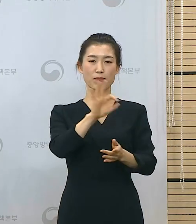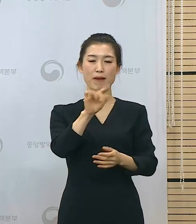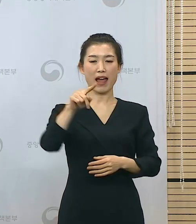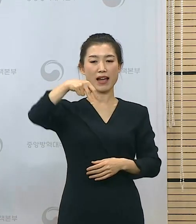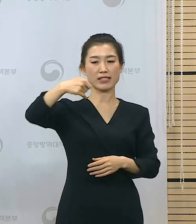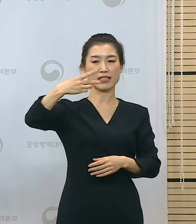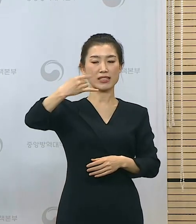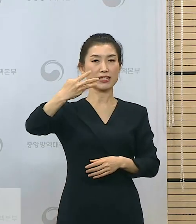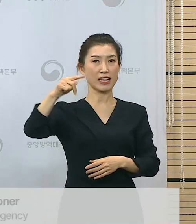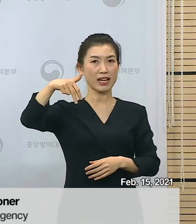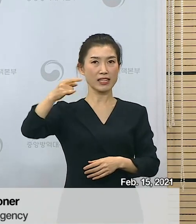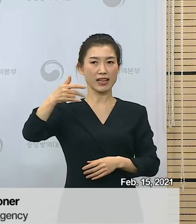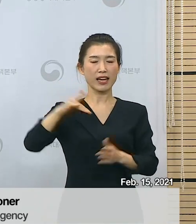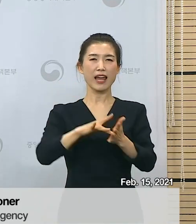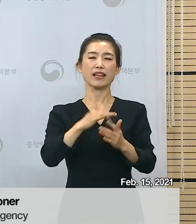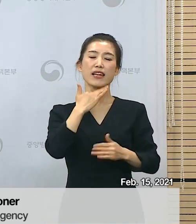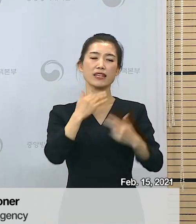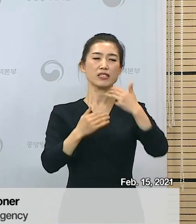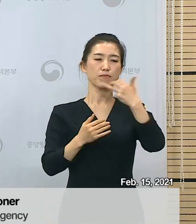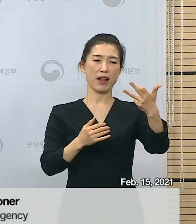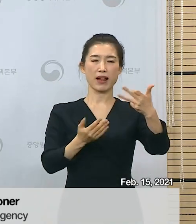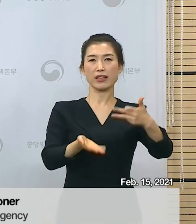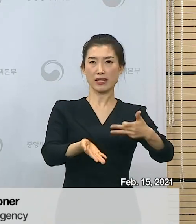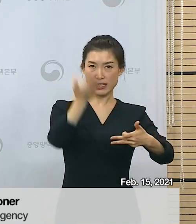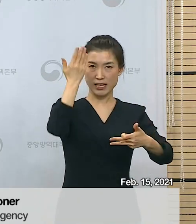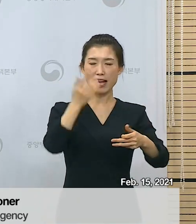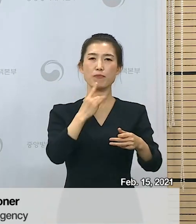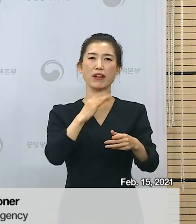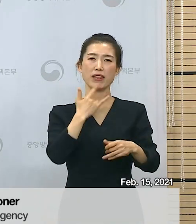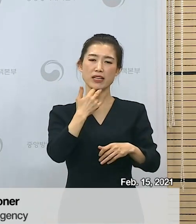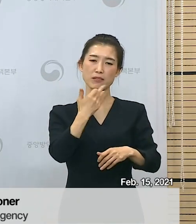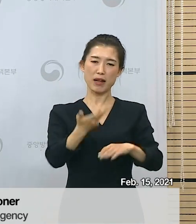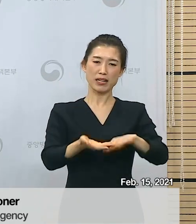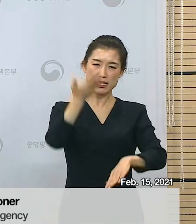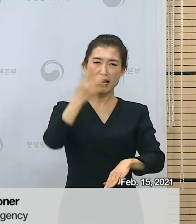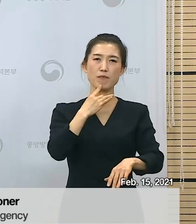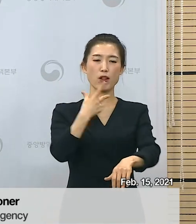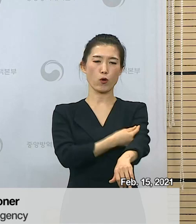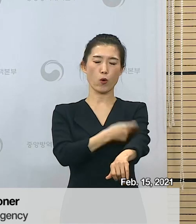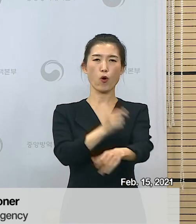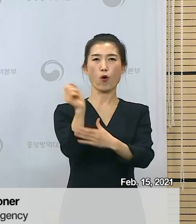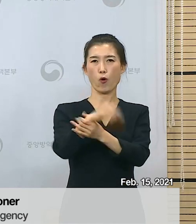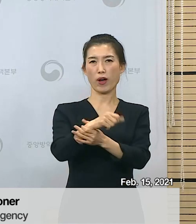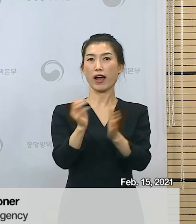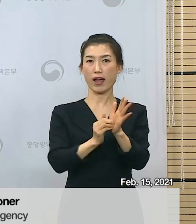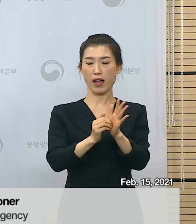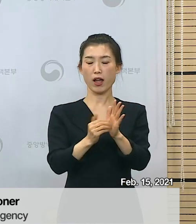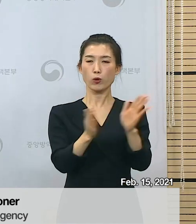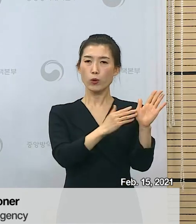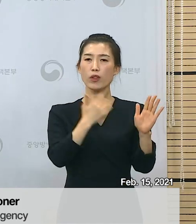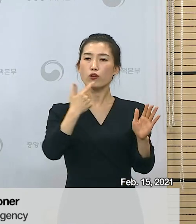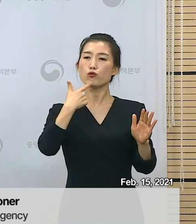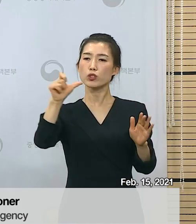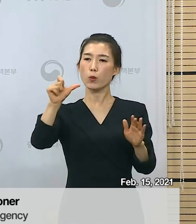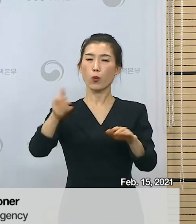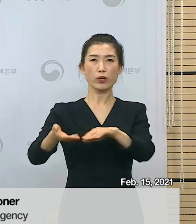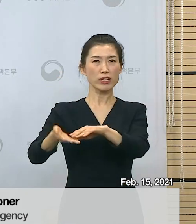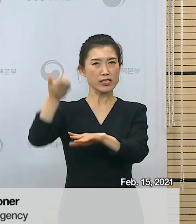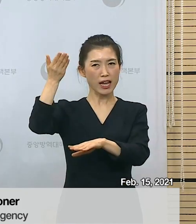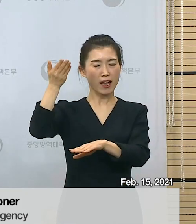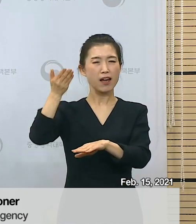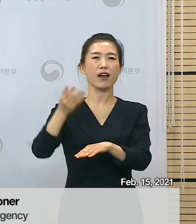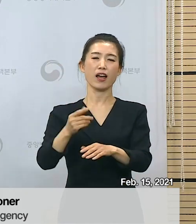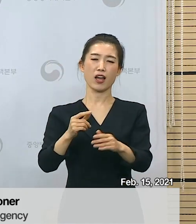The AstraZeneca vaccine has already been approved for those aged 18 or older, while its safety and antibody response have